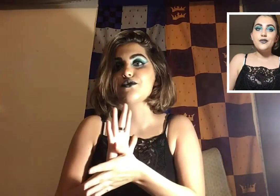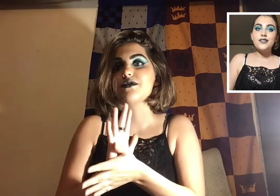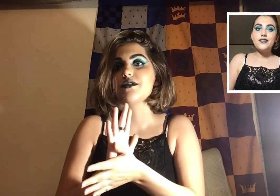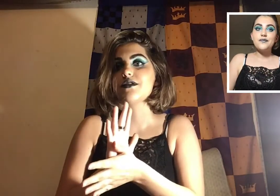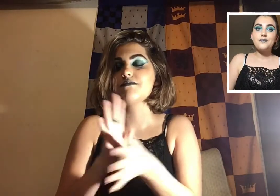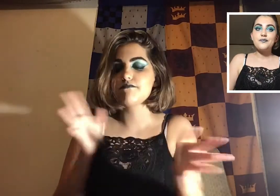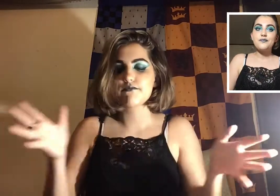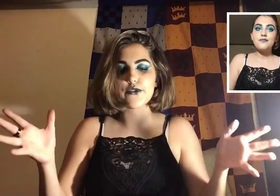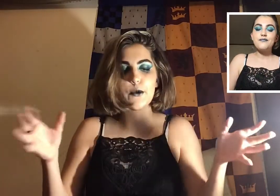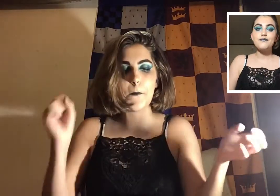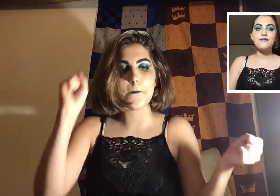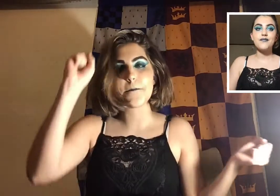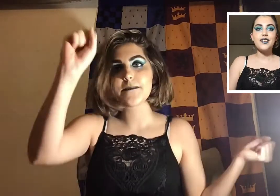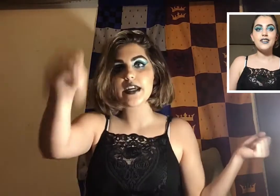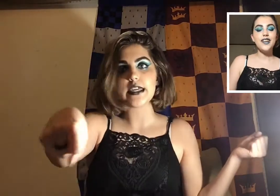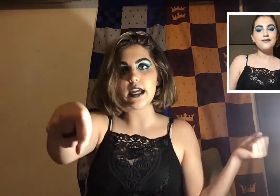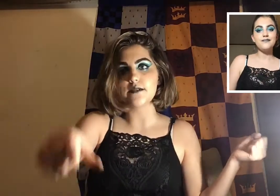videos. Yeah.